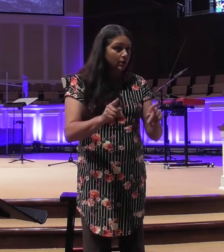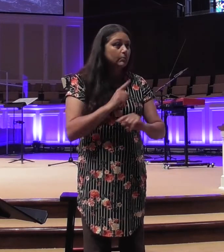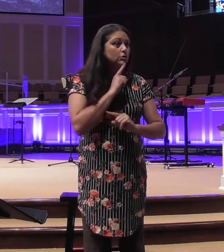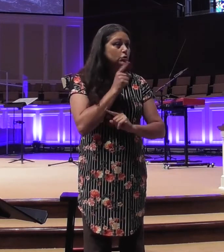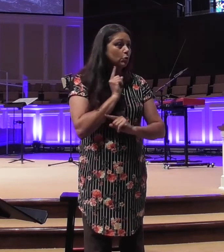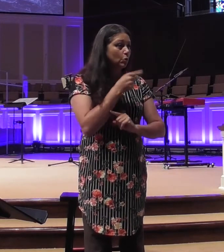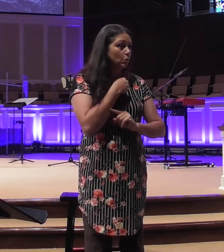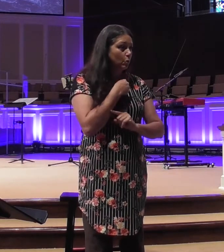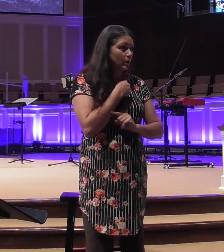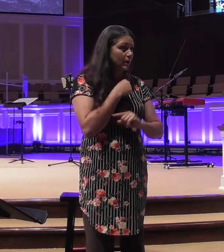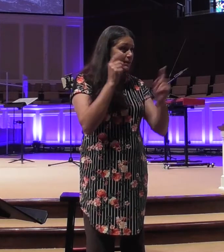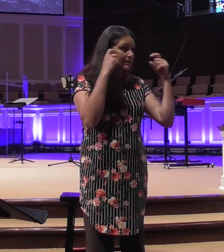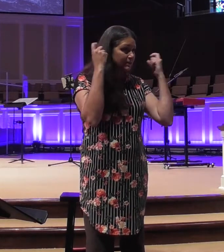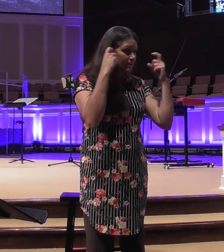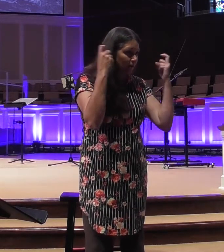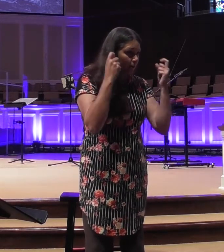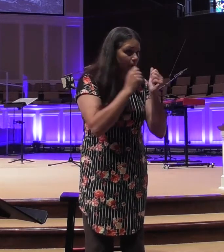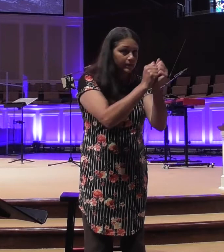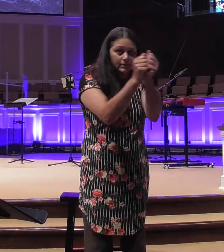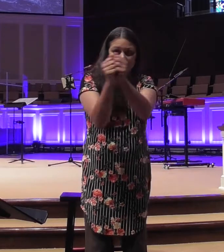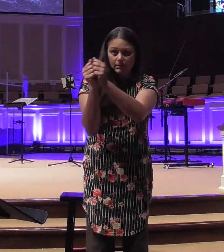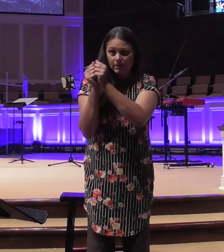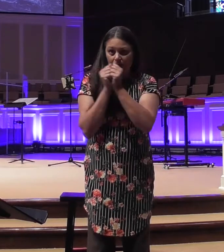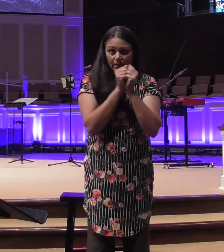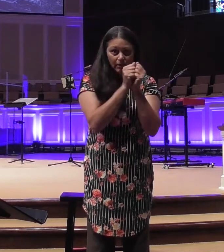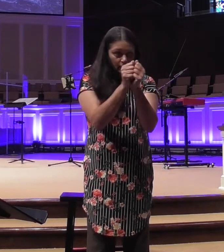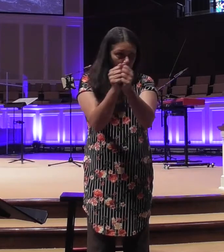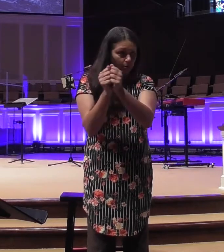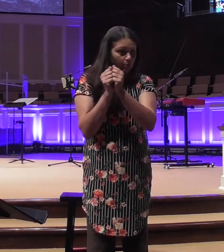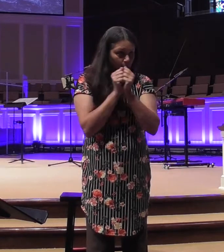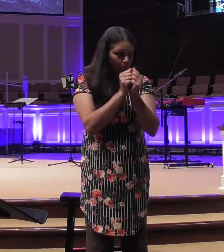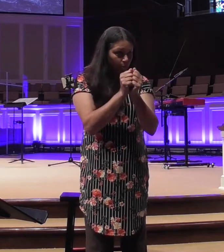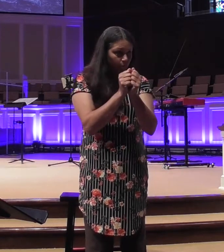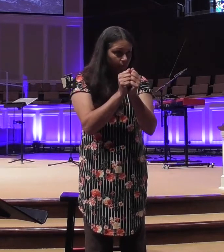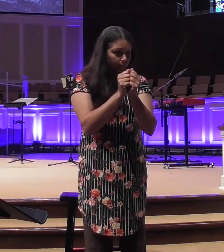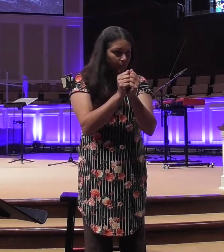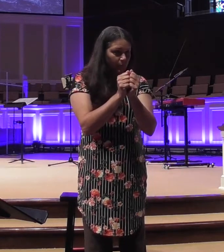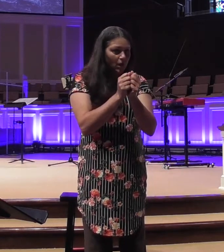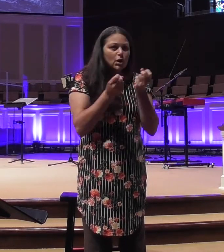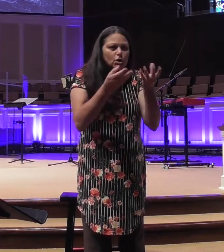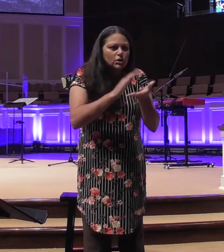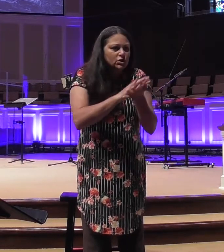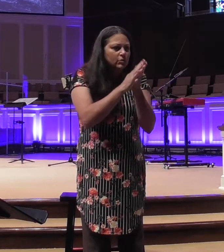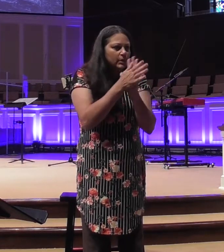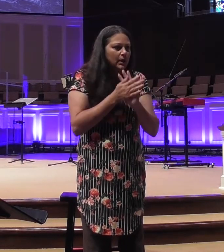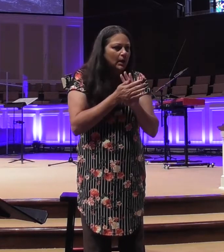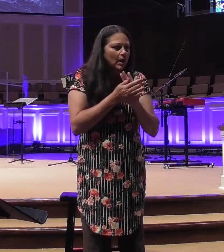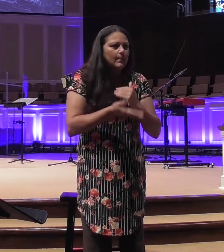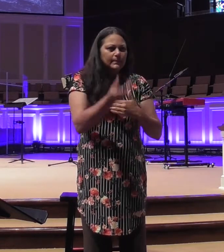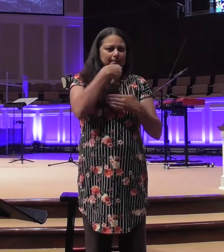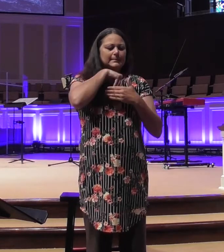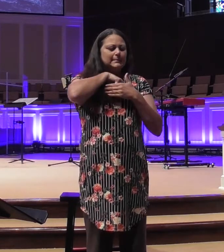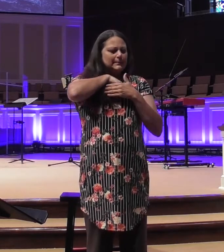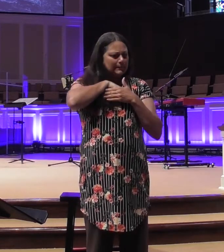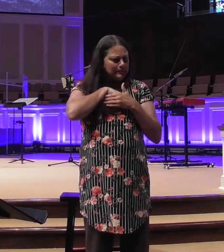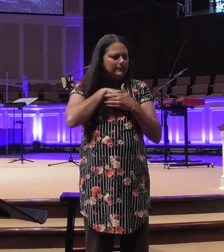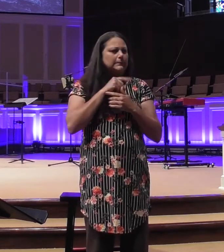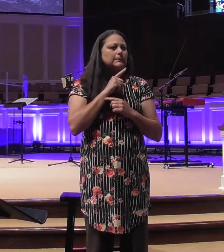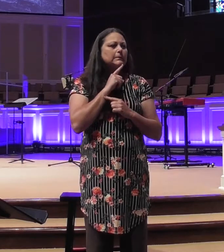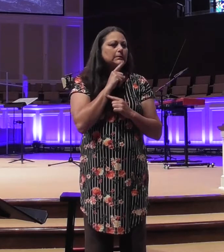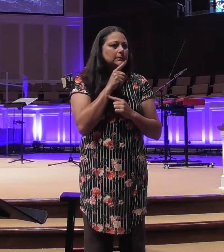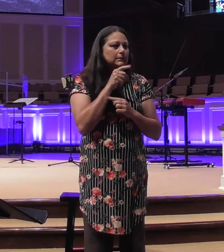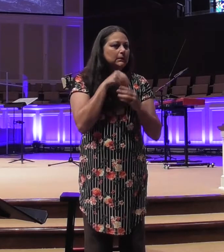together externally is the deepest reality of your life.